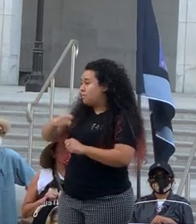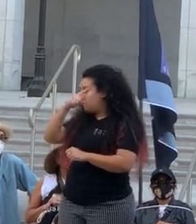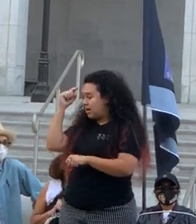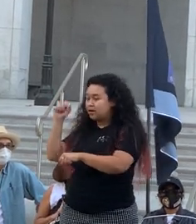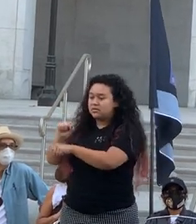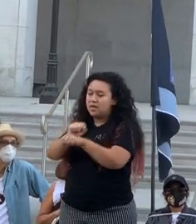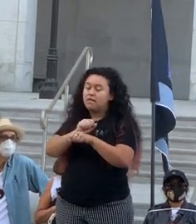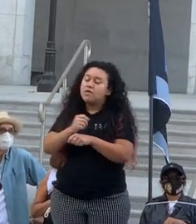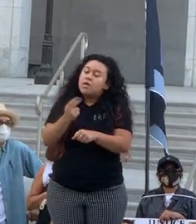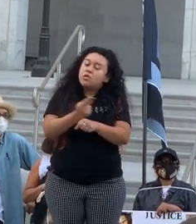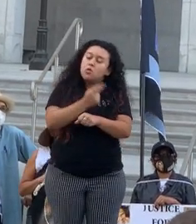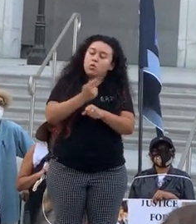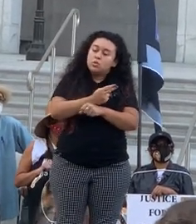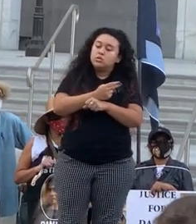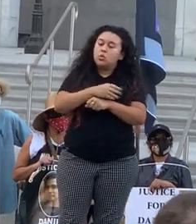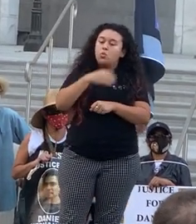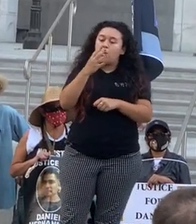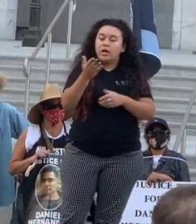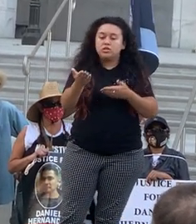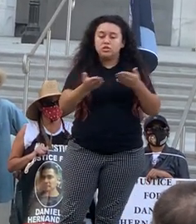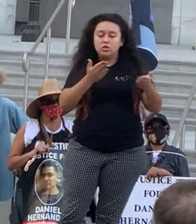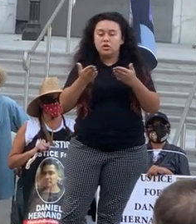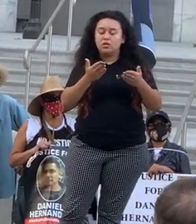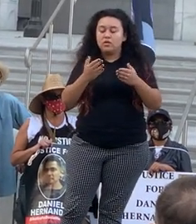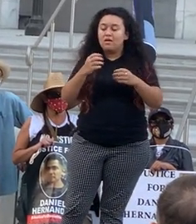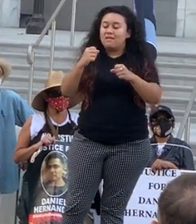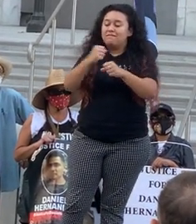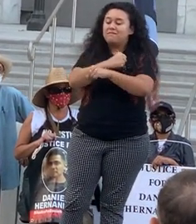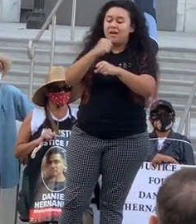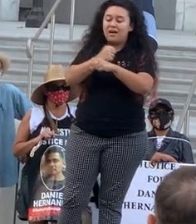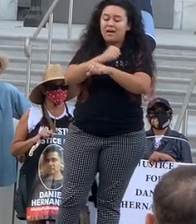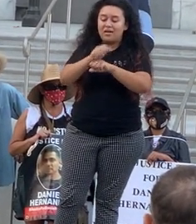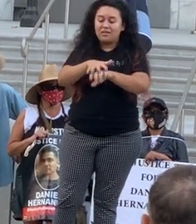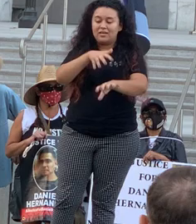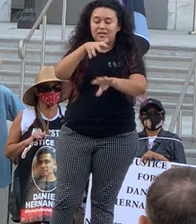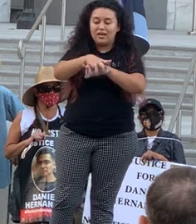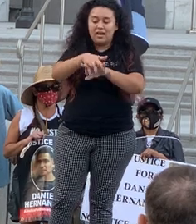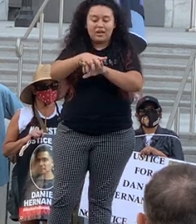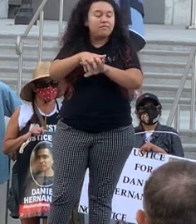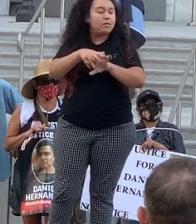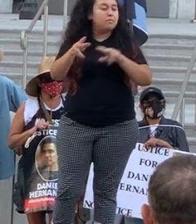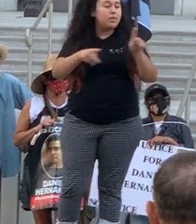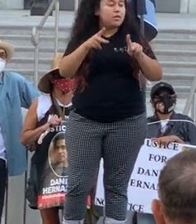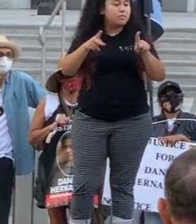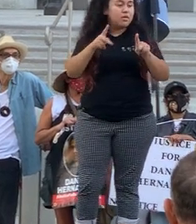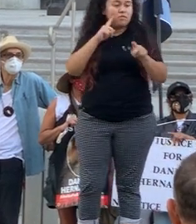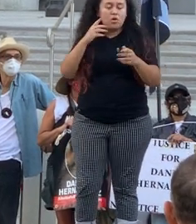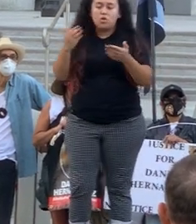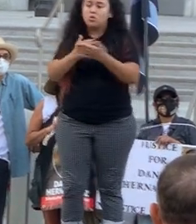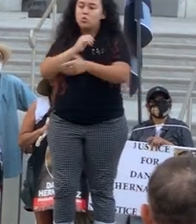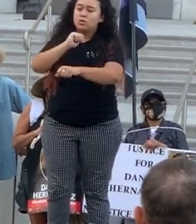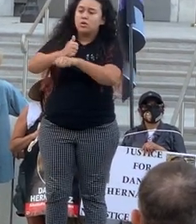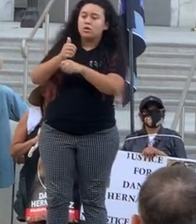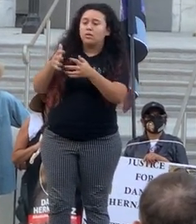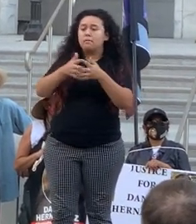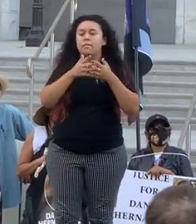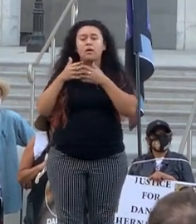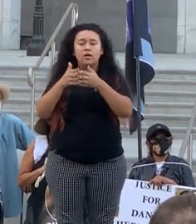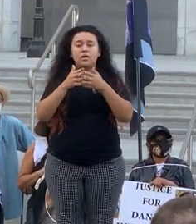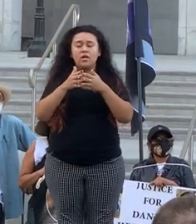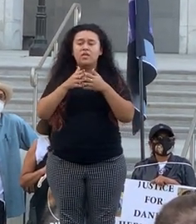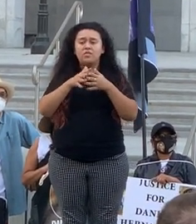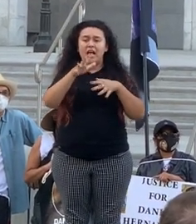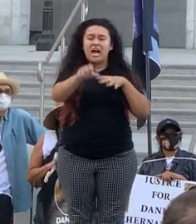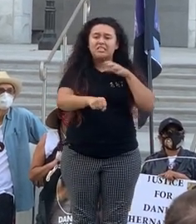those white servants to fight Native and indigenous people on the outskirts of a newly founded America to further claim their land while